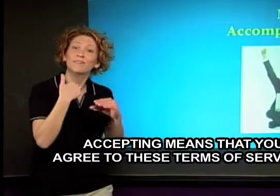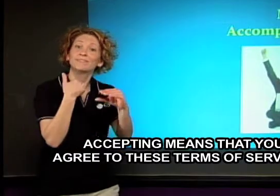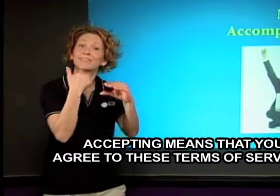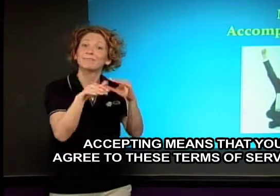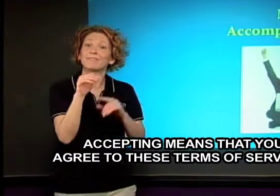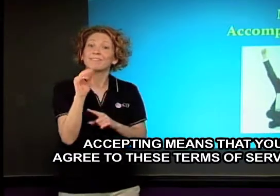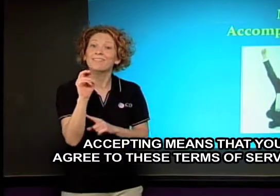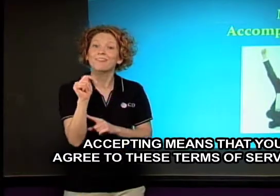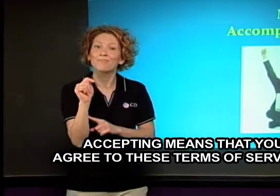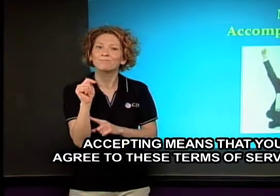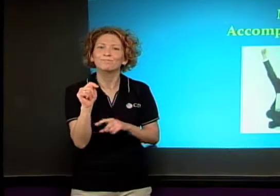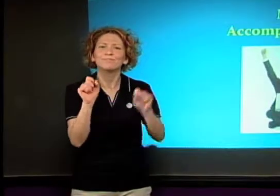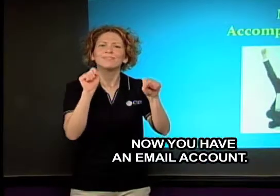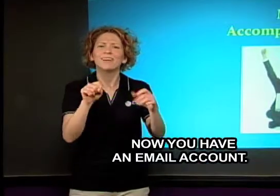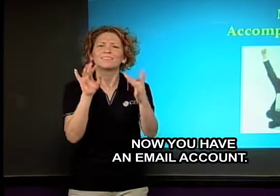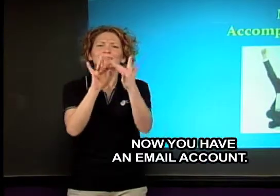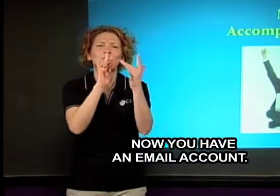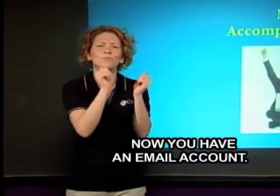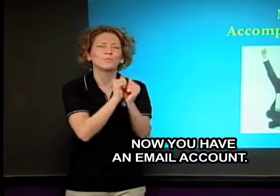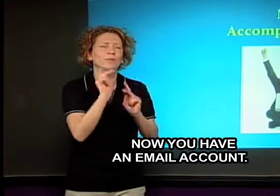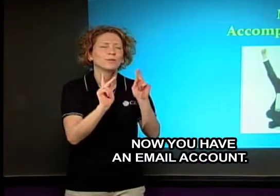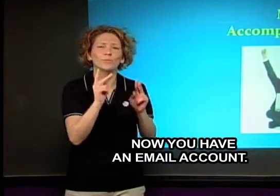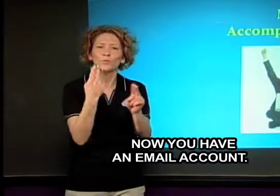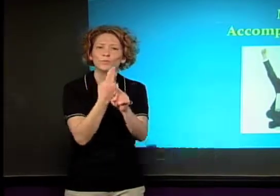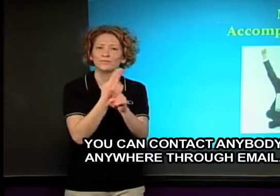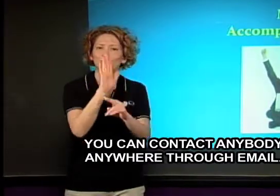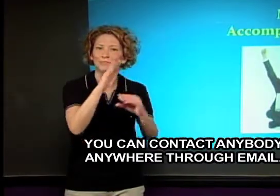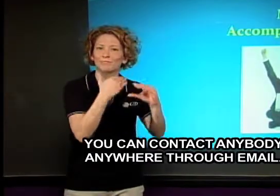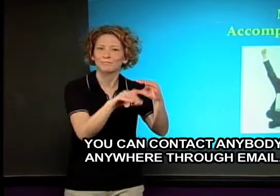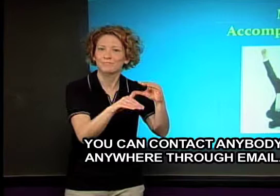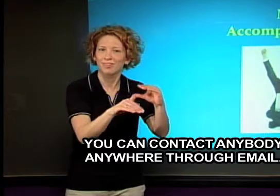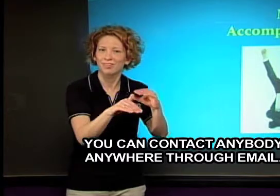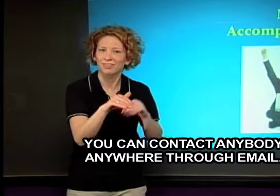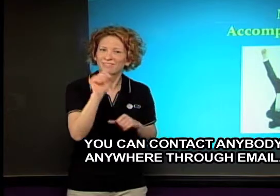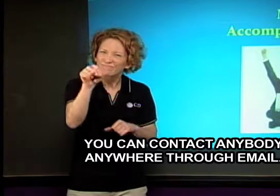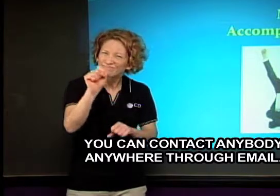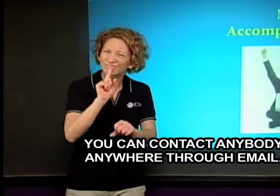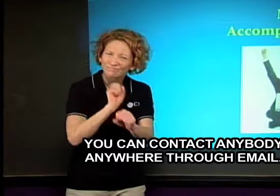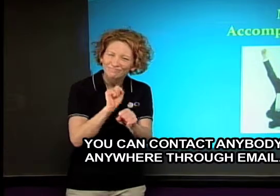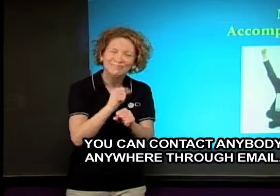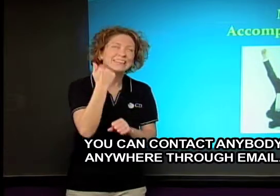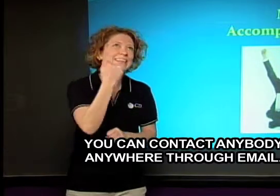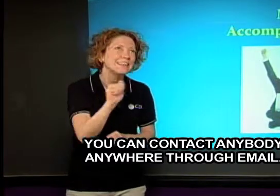of service. Now you have an email account. You can contact anybody anywhere through email.